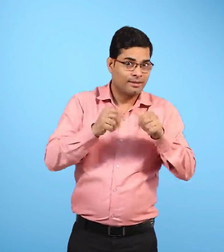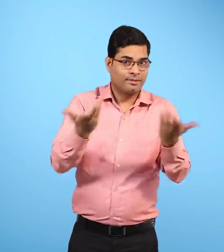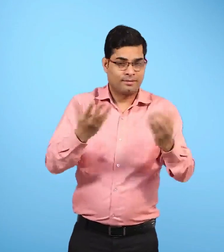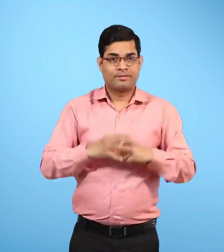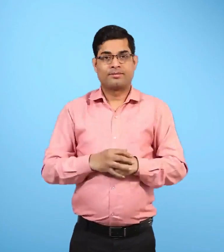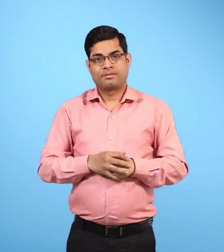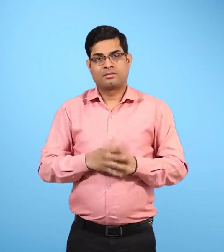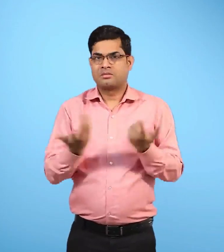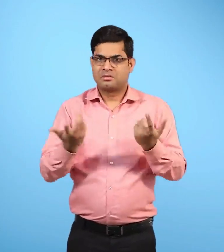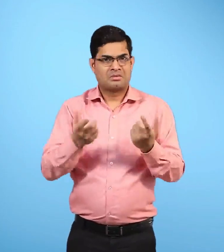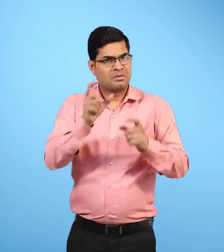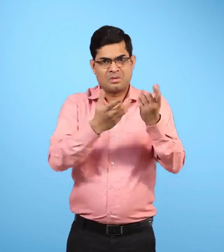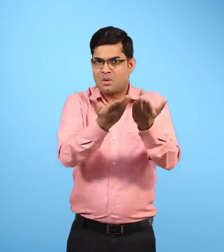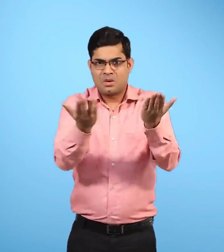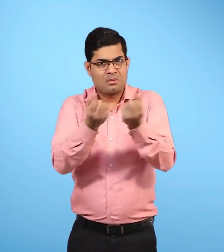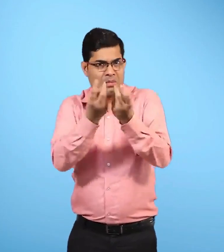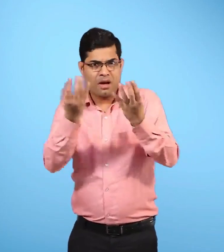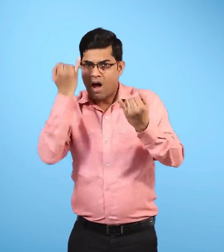them. Many ideas are given.